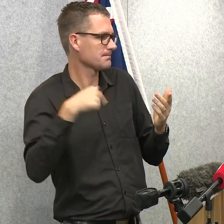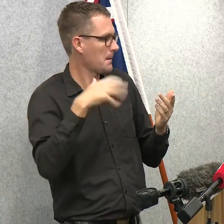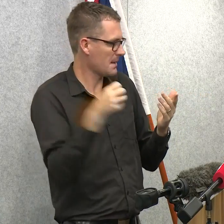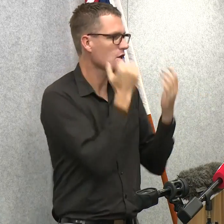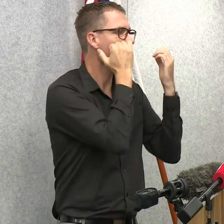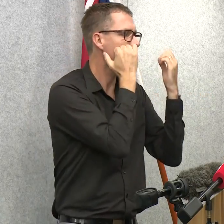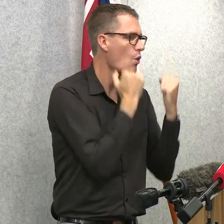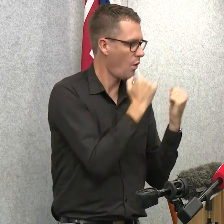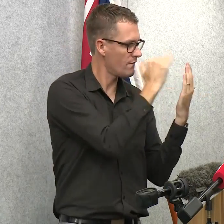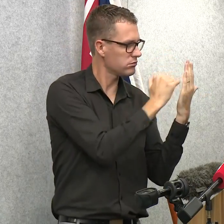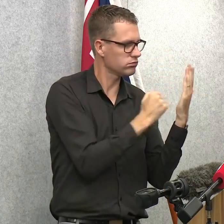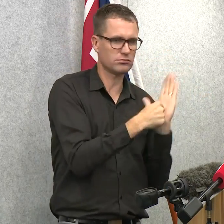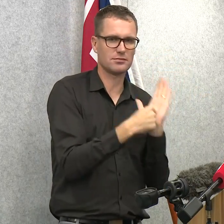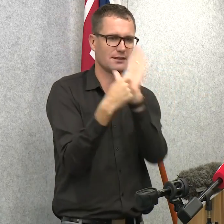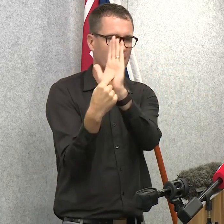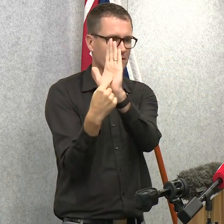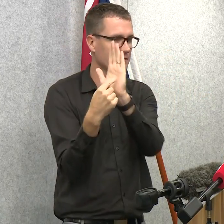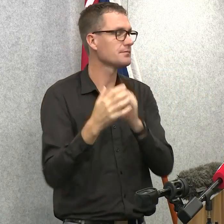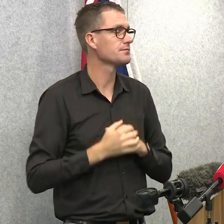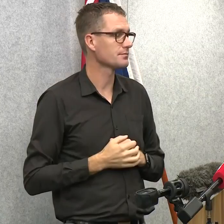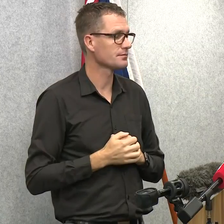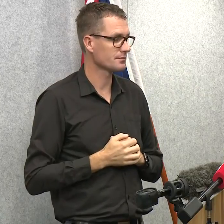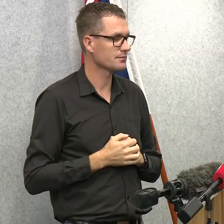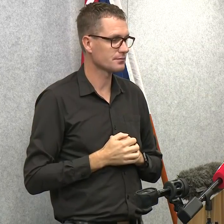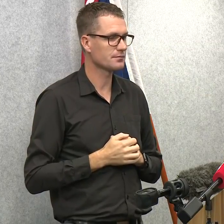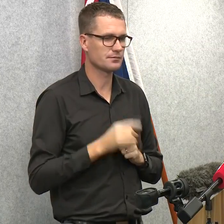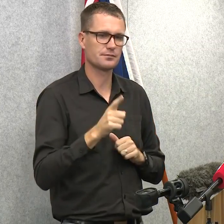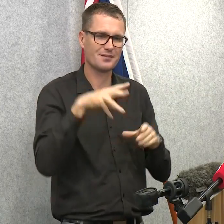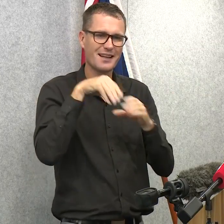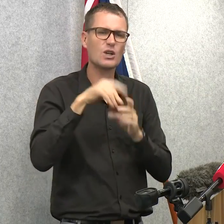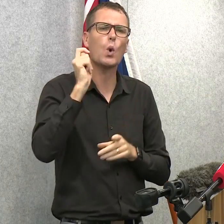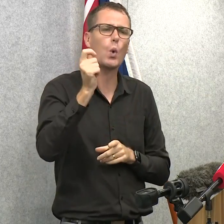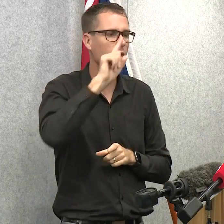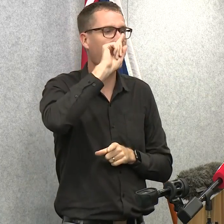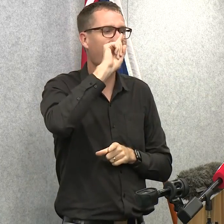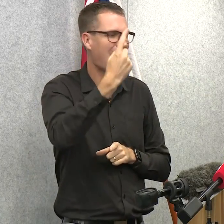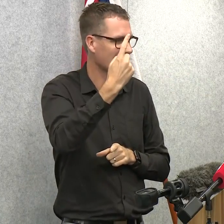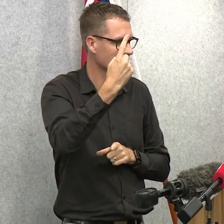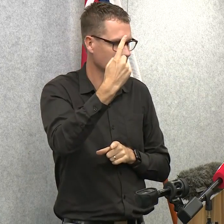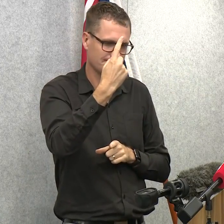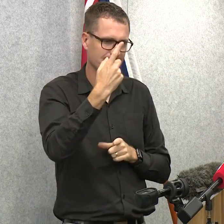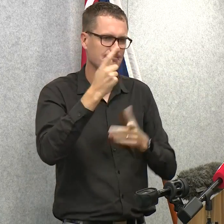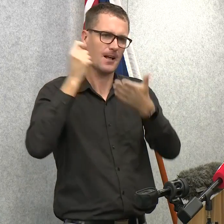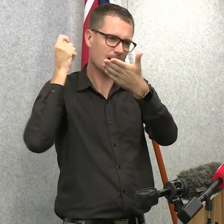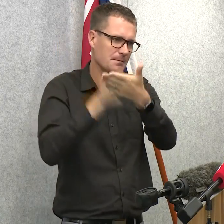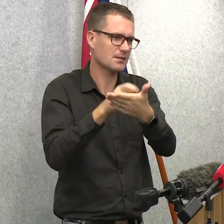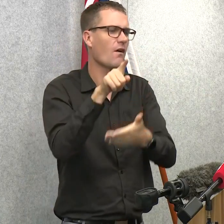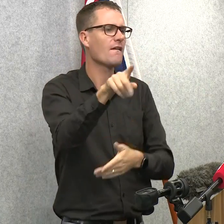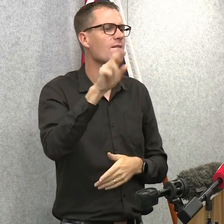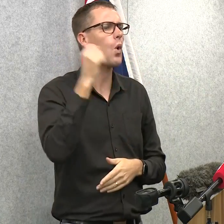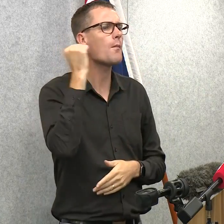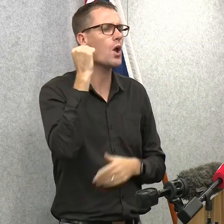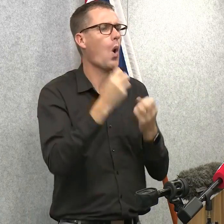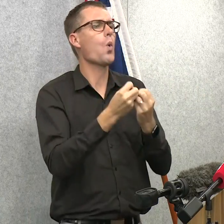You cannot convict for murder without that cause of death. So again, this